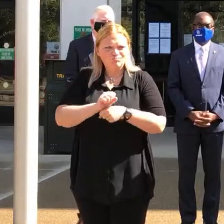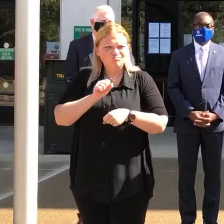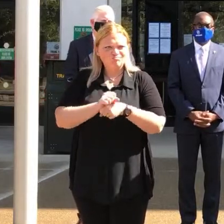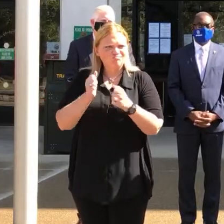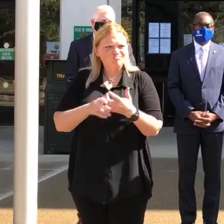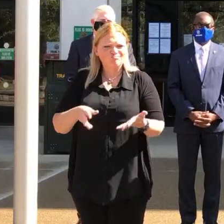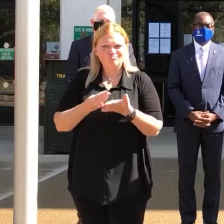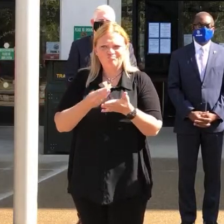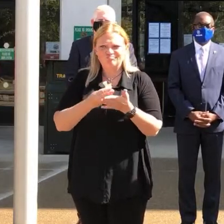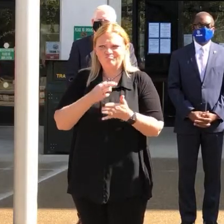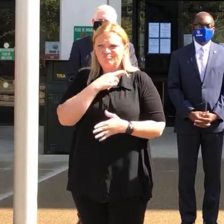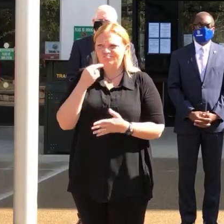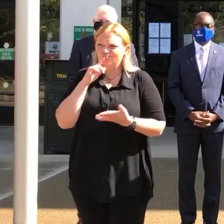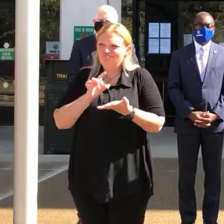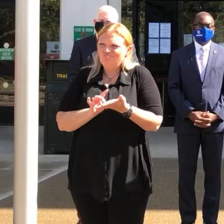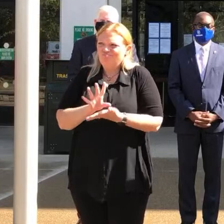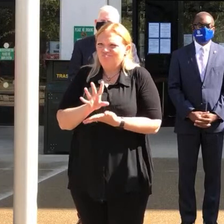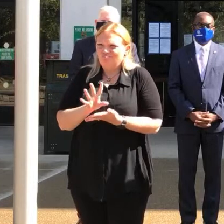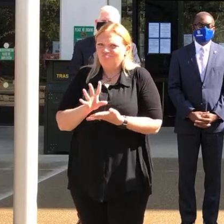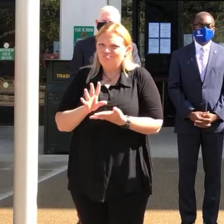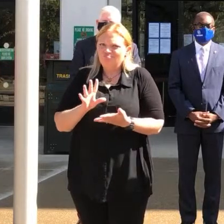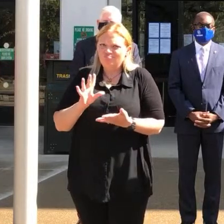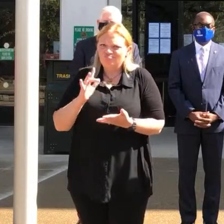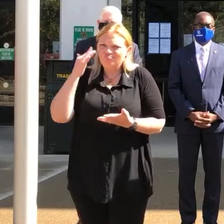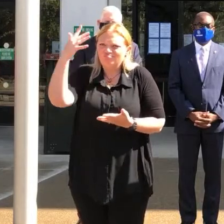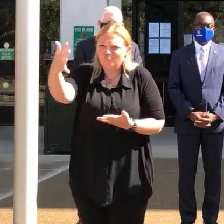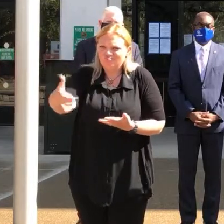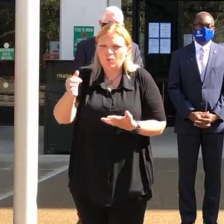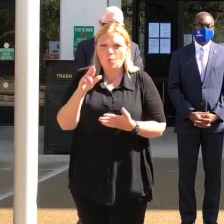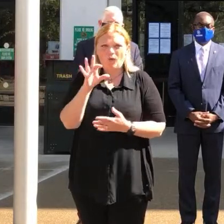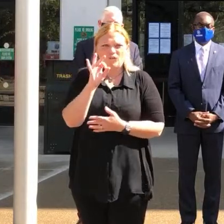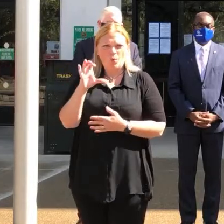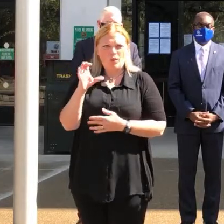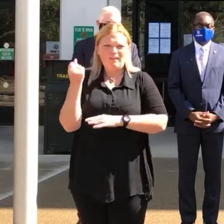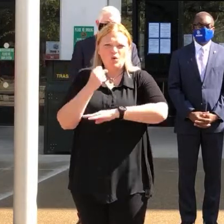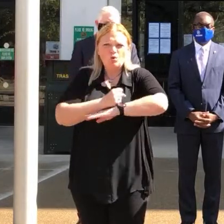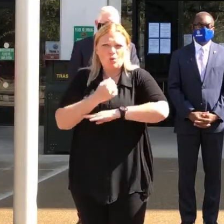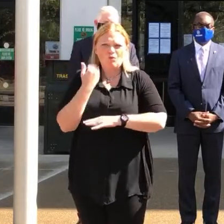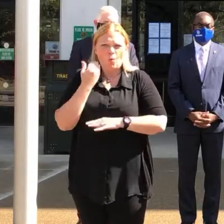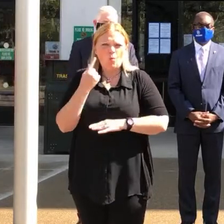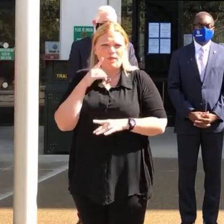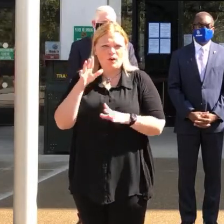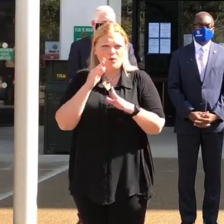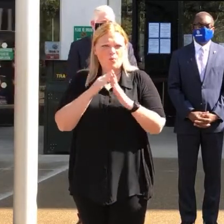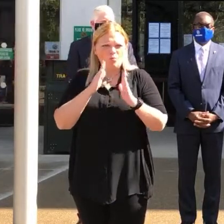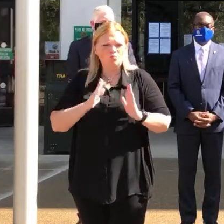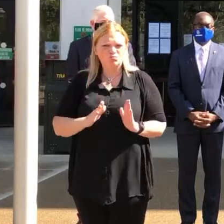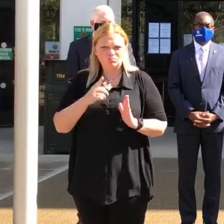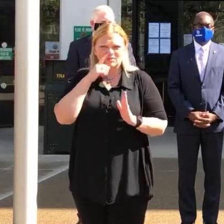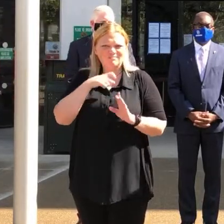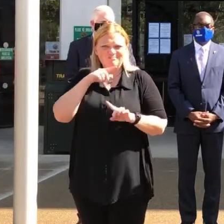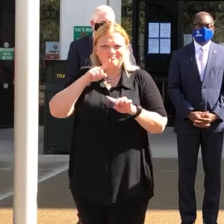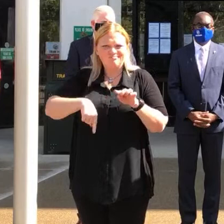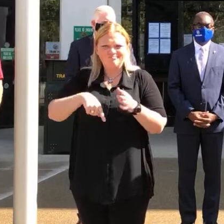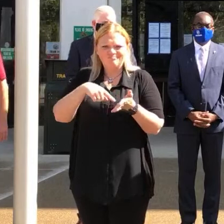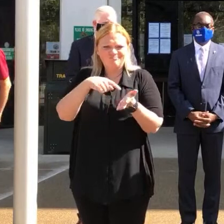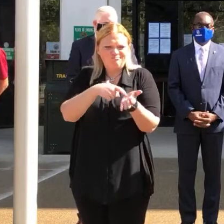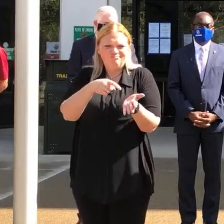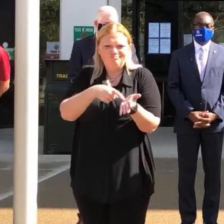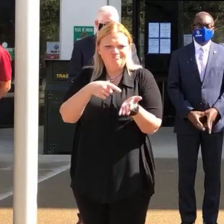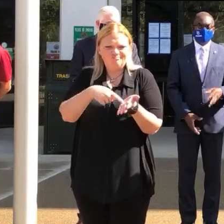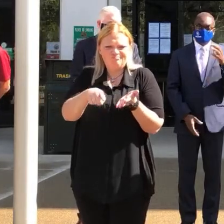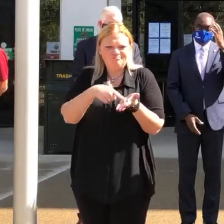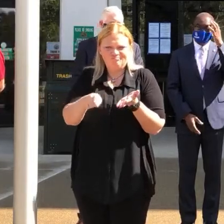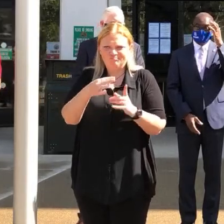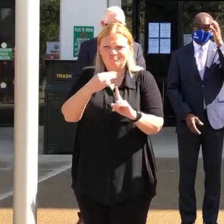income, are at risk for eviction eventually and or foreclosure of their home for failure to be able to pay